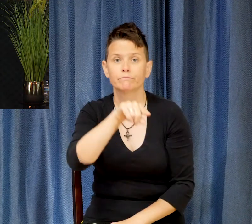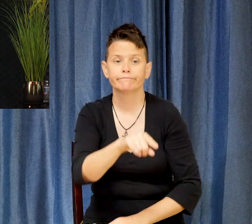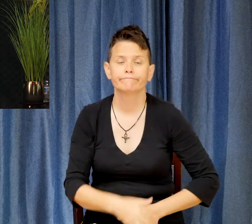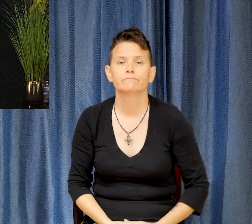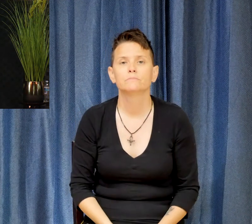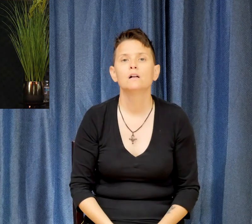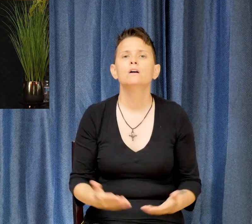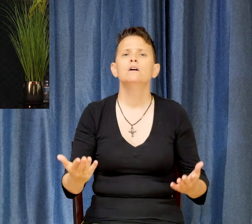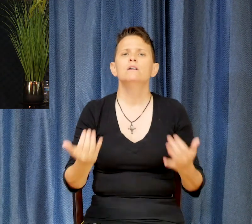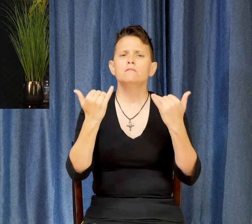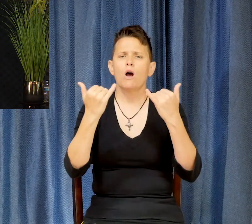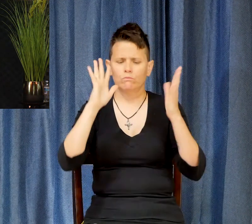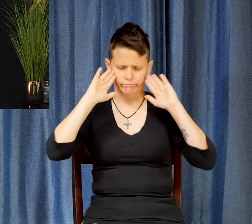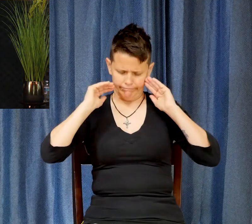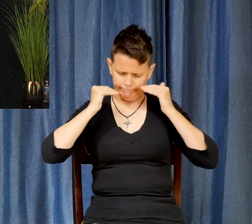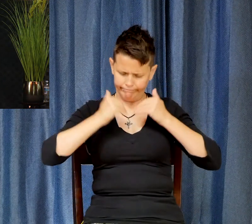opening prayer.